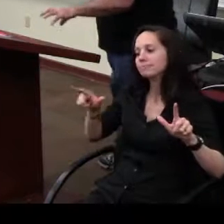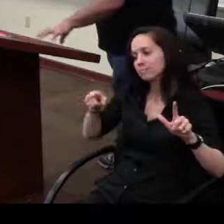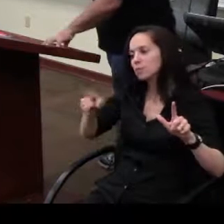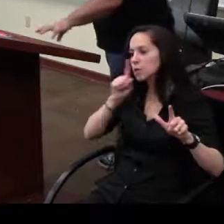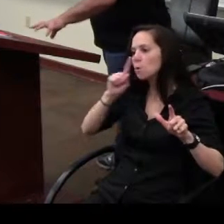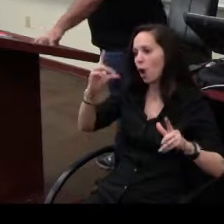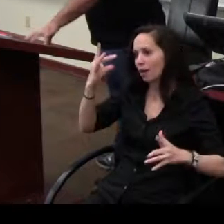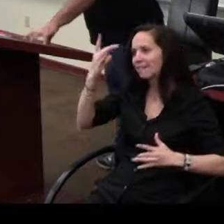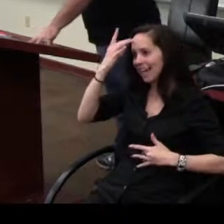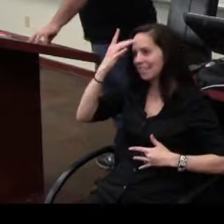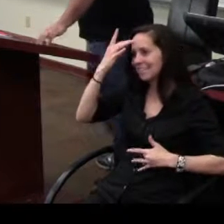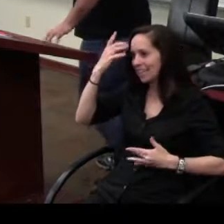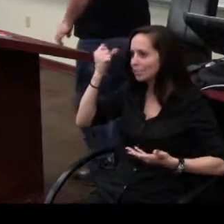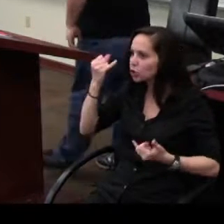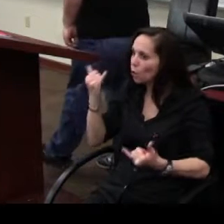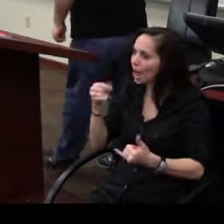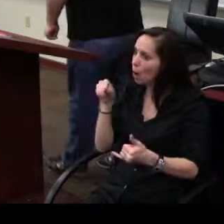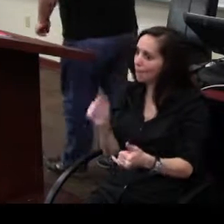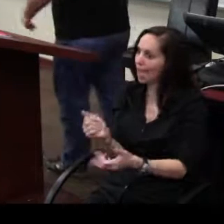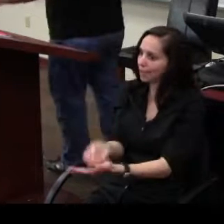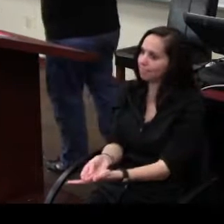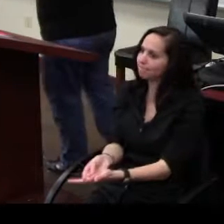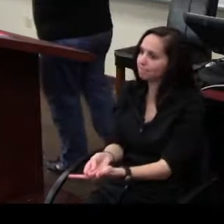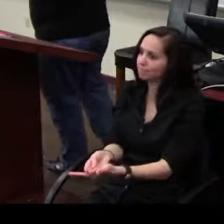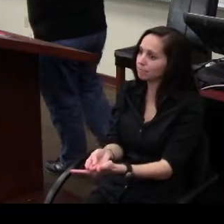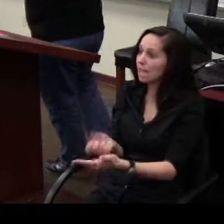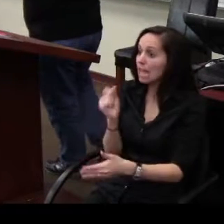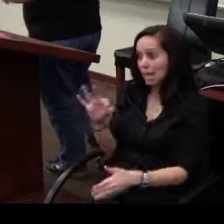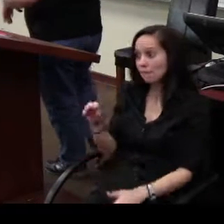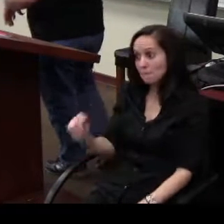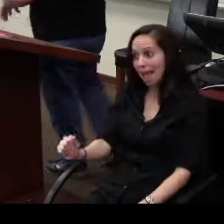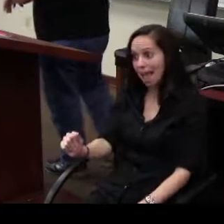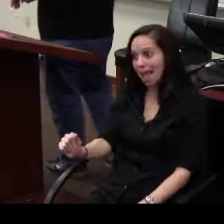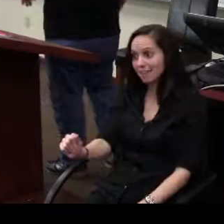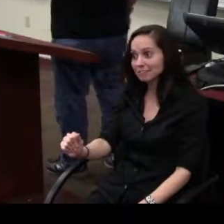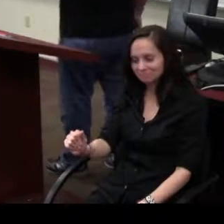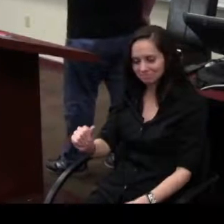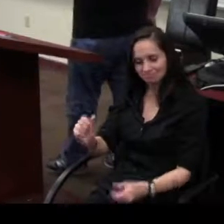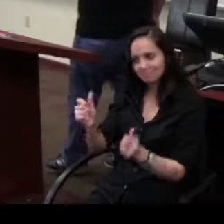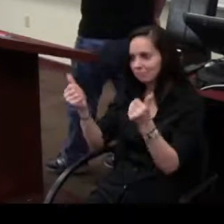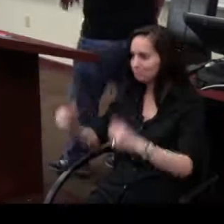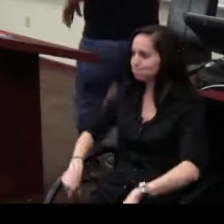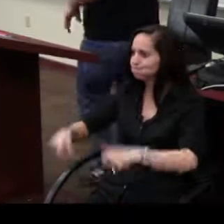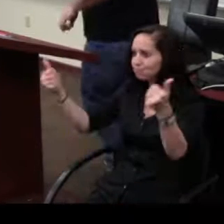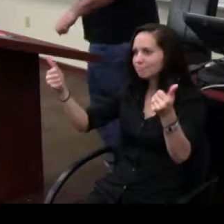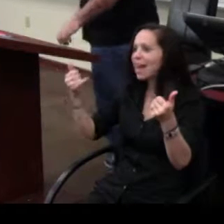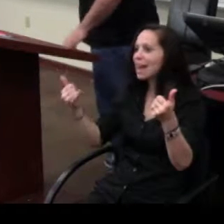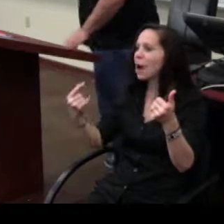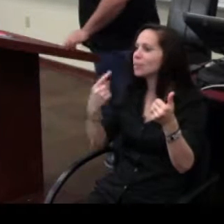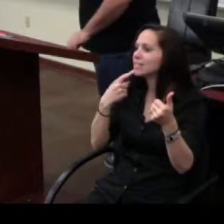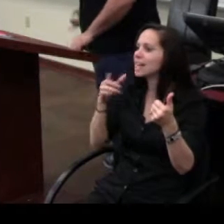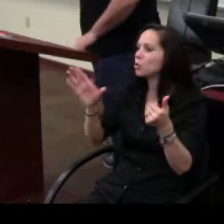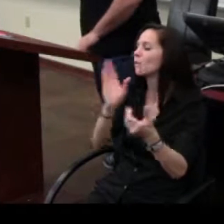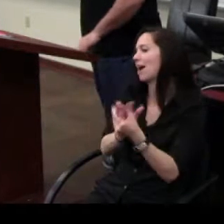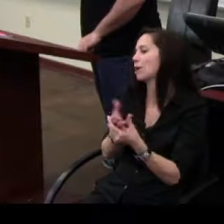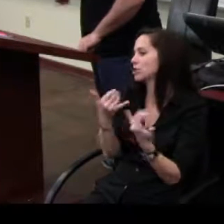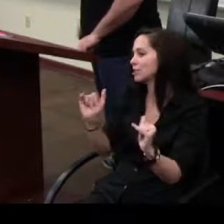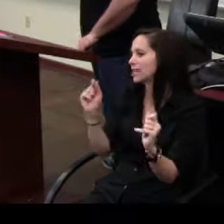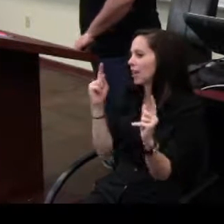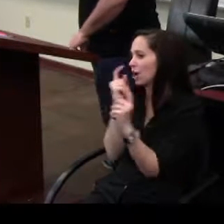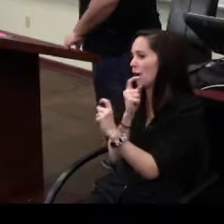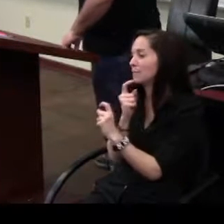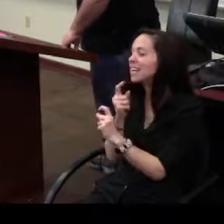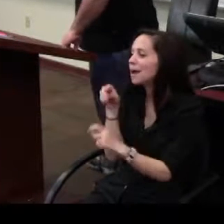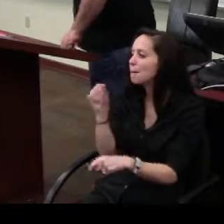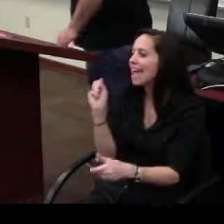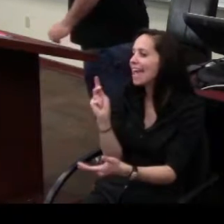infected, pay the ransom. Now, if you pay this ransom, you get your machine back, it boots up, it boots in, and now it says your files are also encrypted. Pay up against